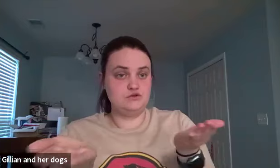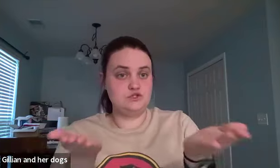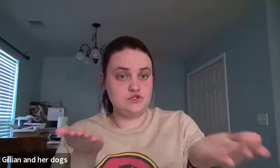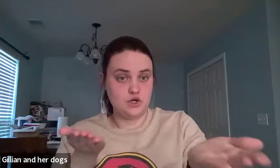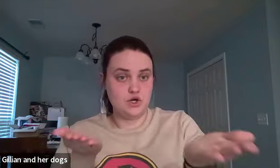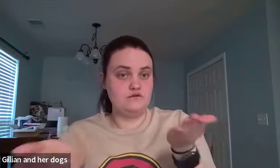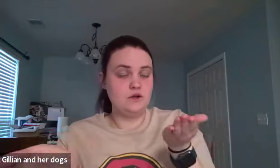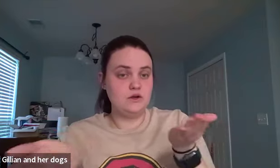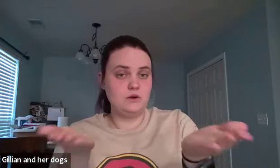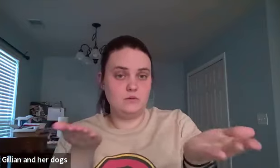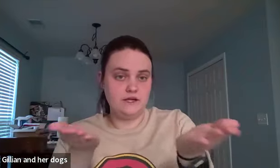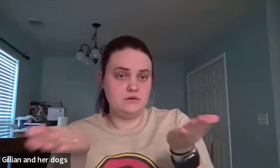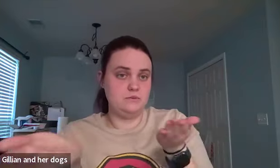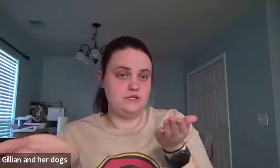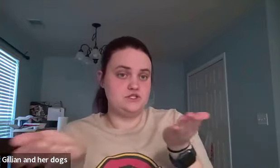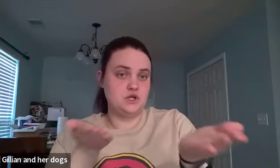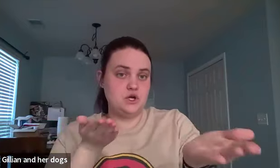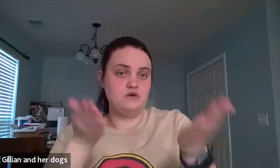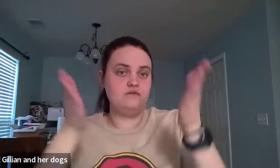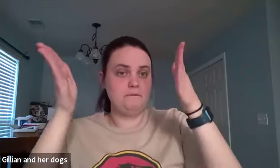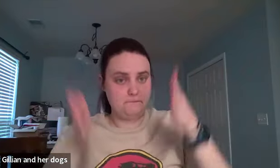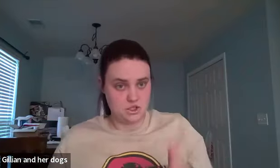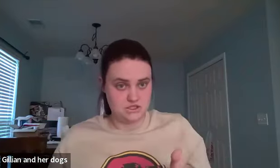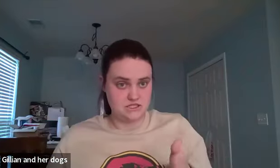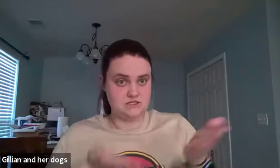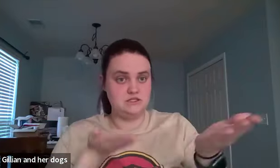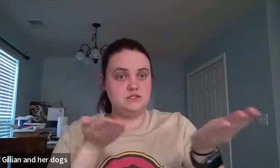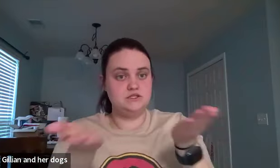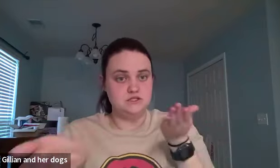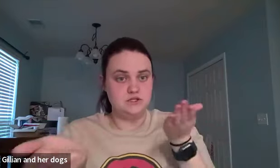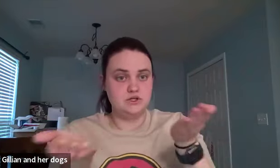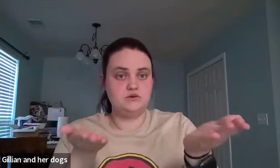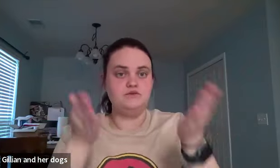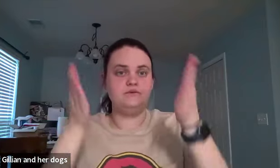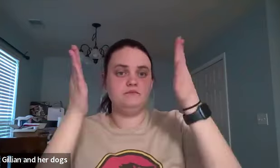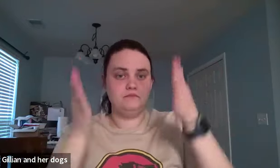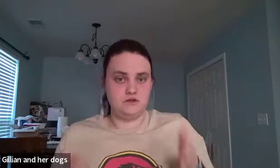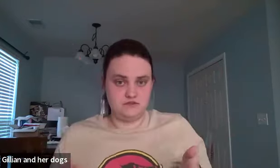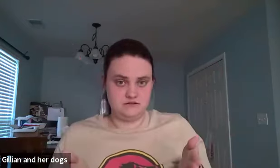So server or waiter would be serve person. Serve person.